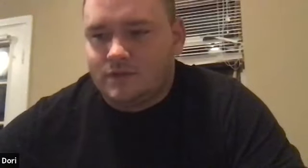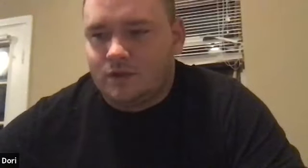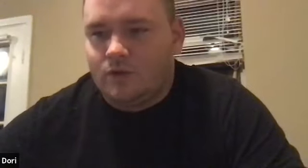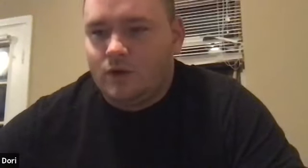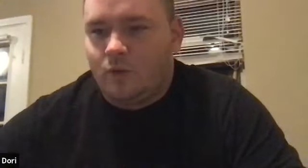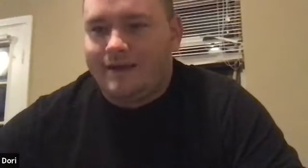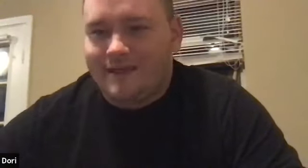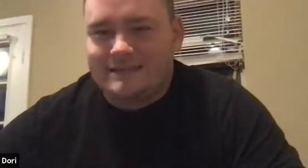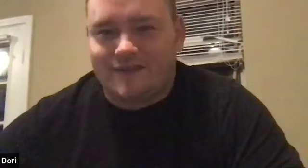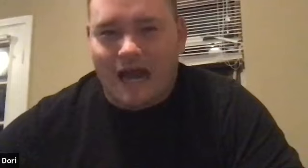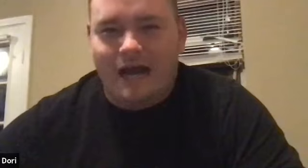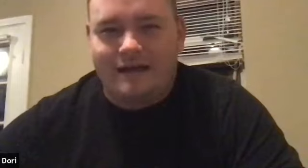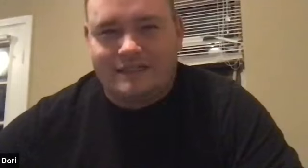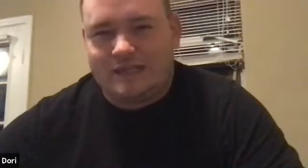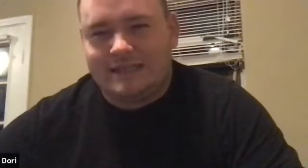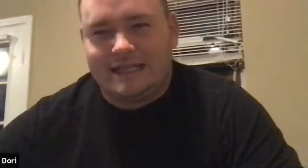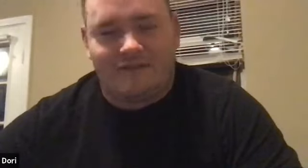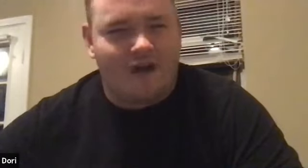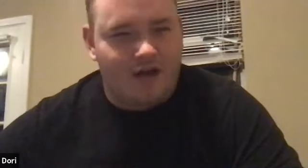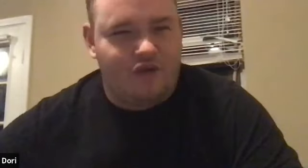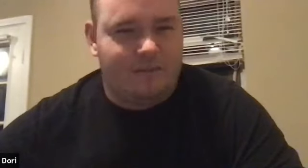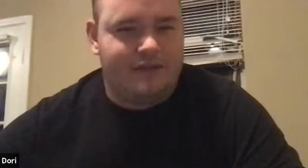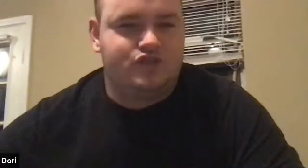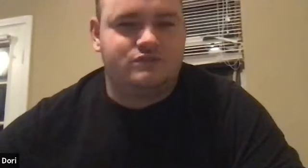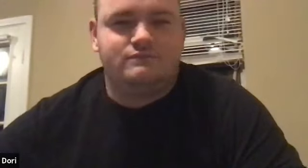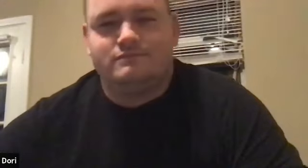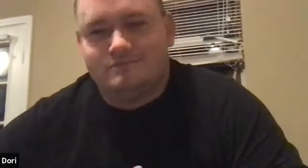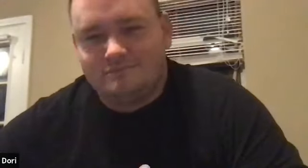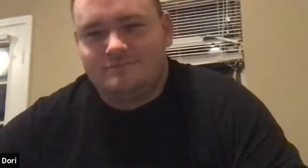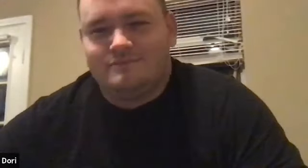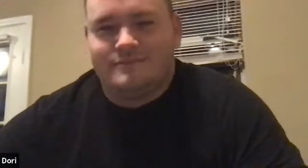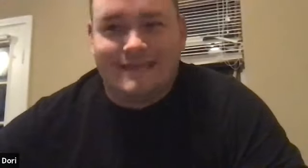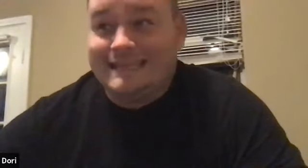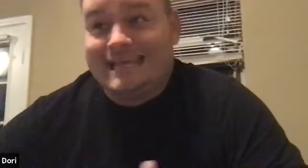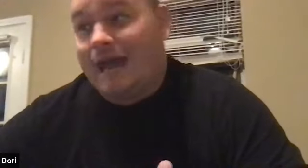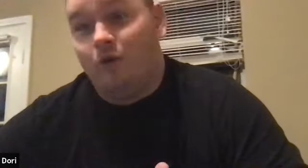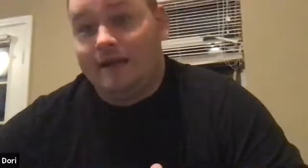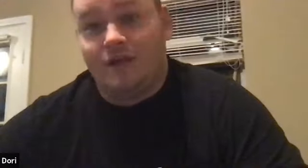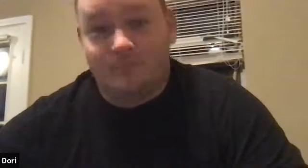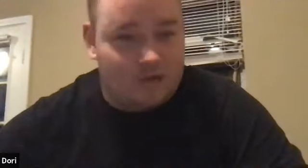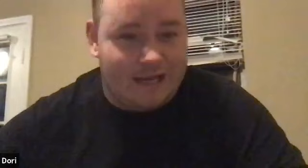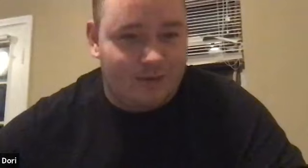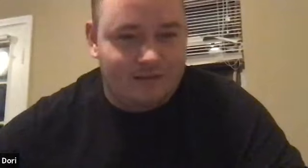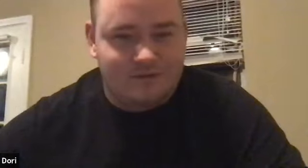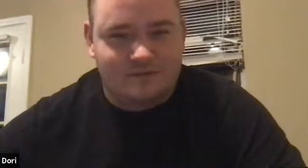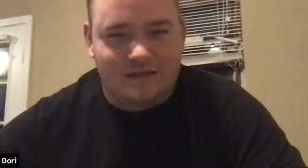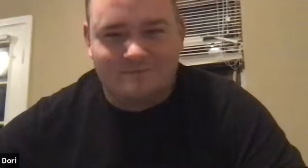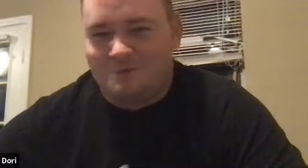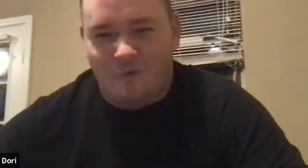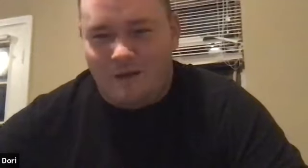so when he thinks of God and he tried to think of a father image, his dad wouldn't even communicate with him. So he's like, why would